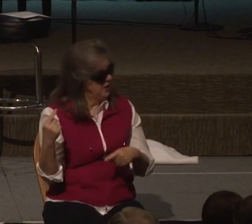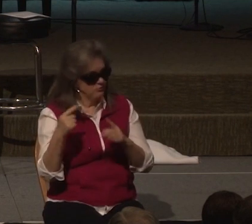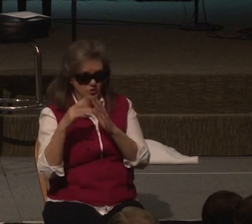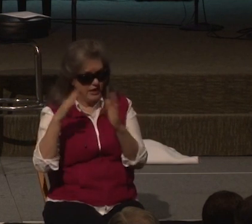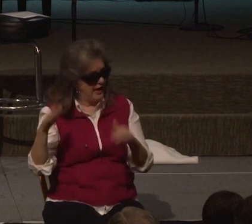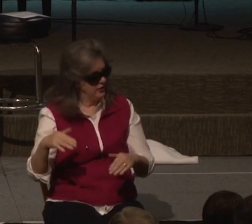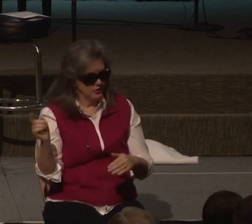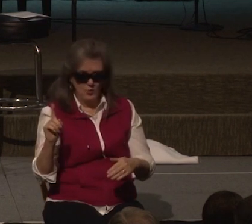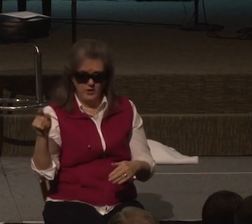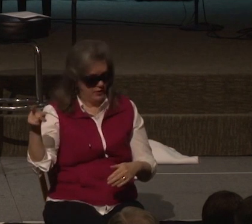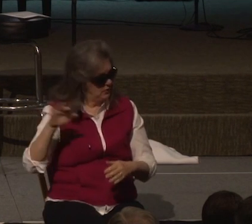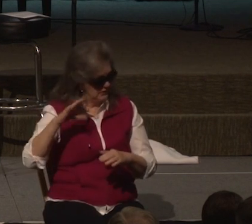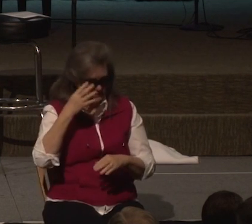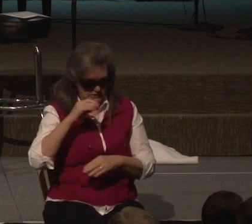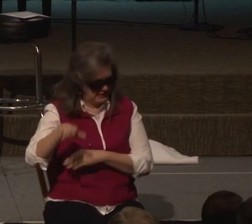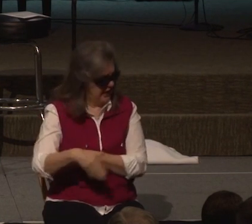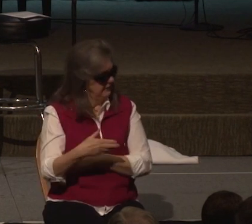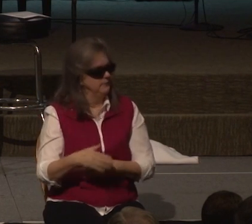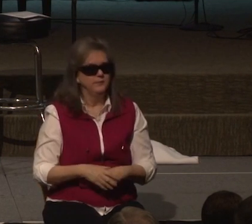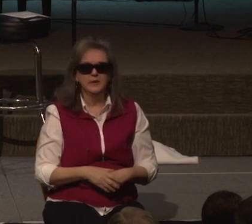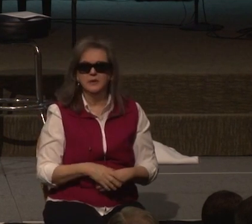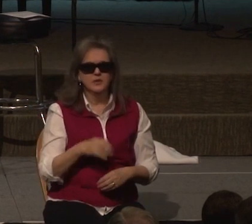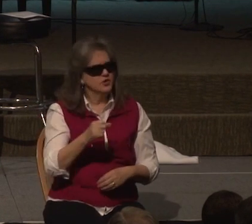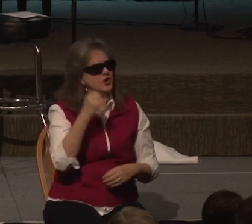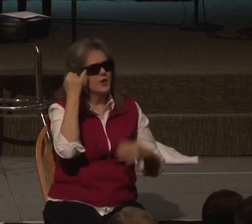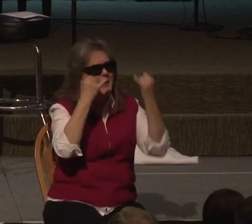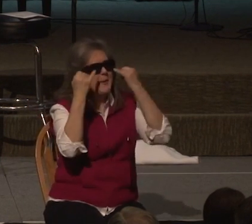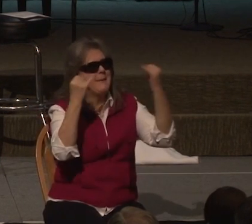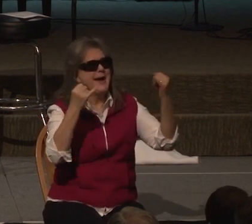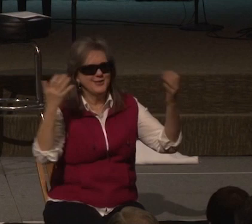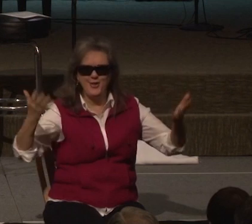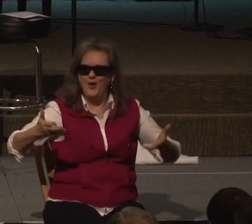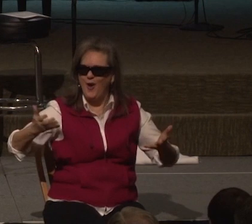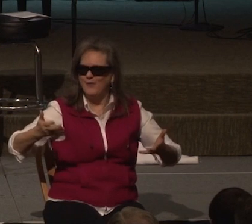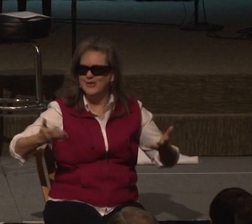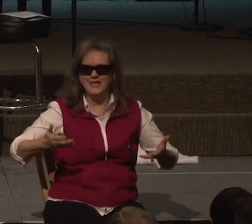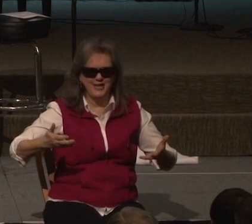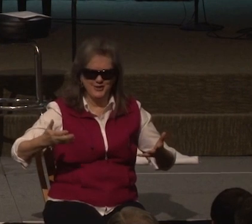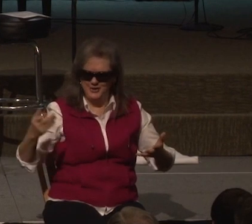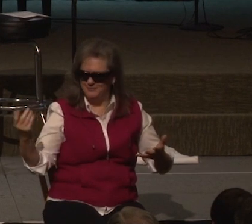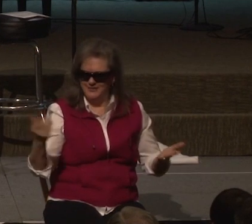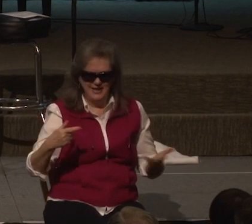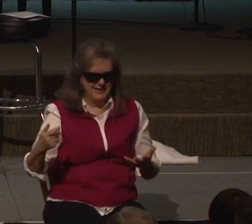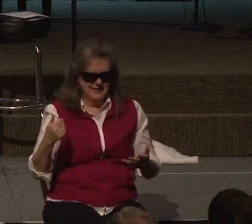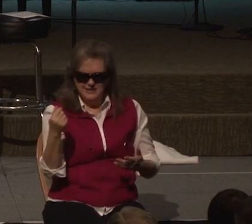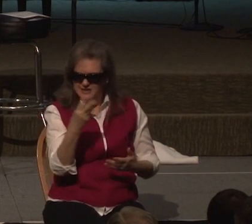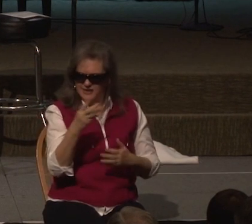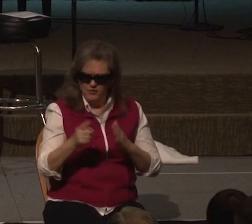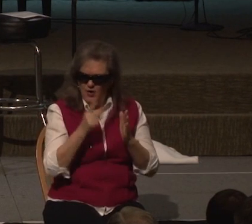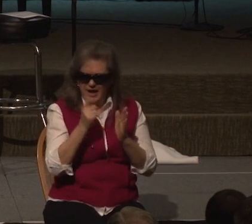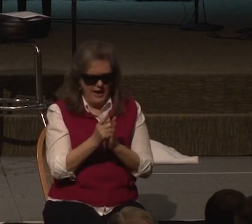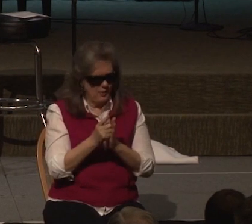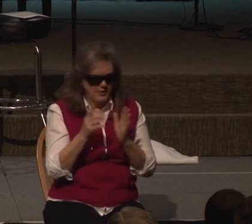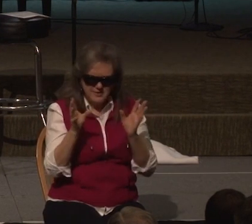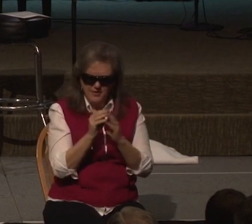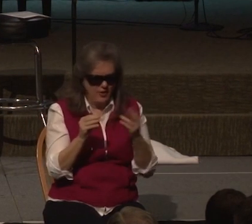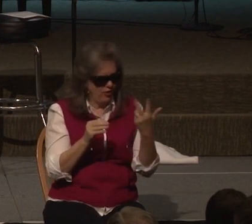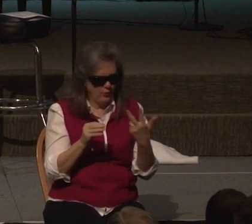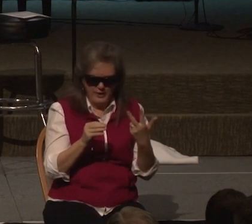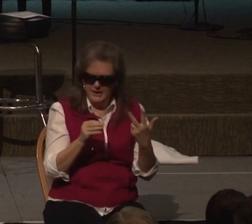was staying. Now, you can just imagine the conversation that was taking place at this point, right? Several hours they're meeting